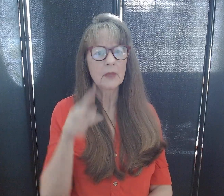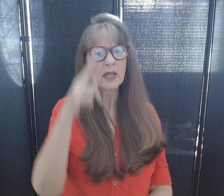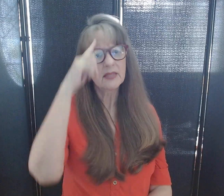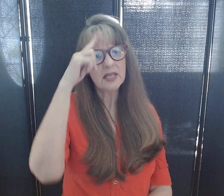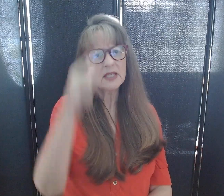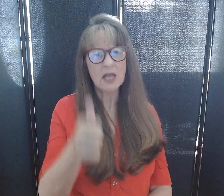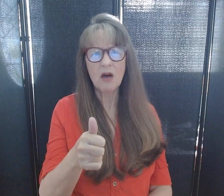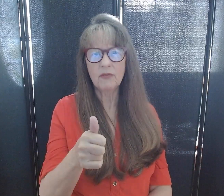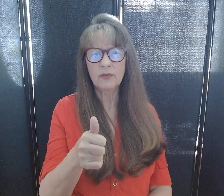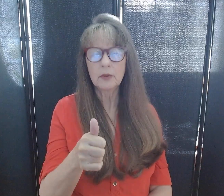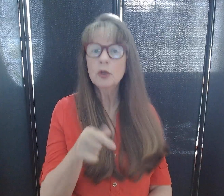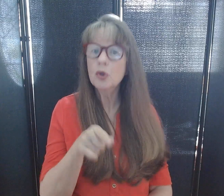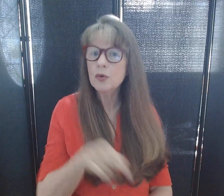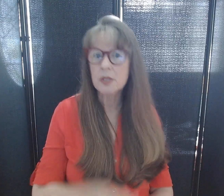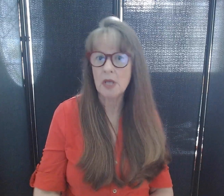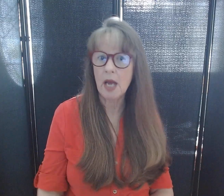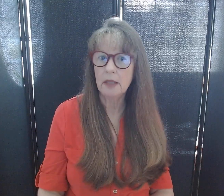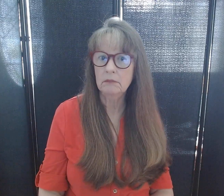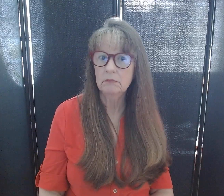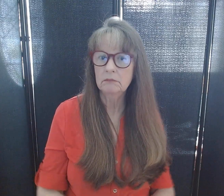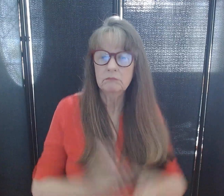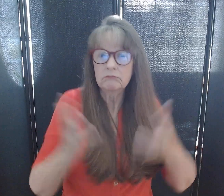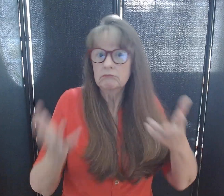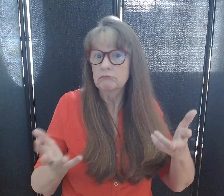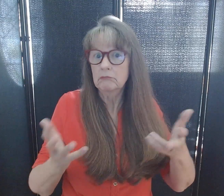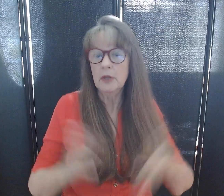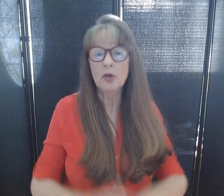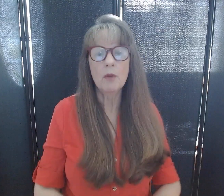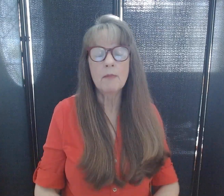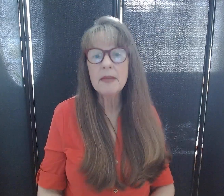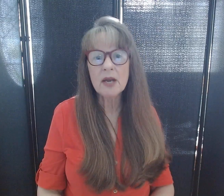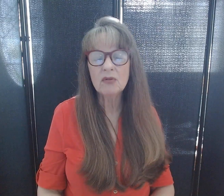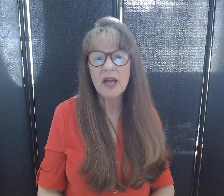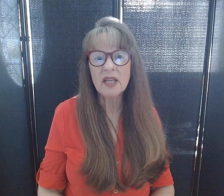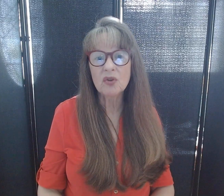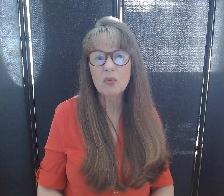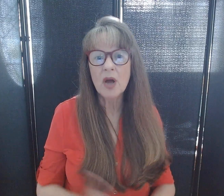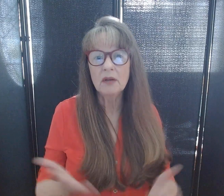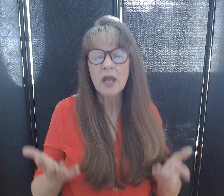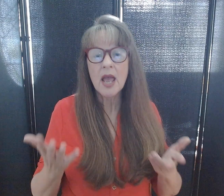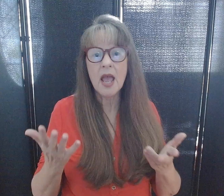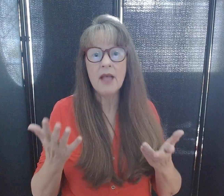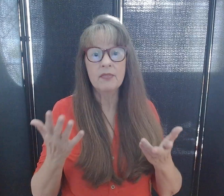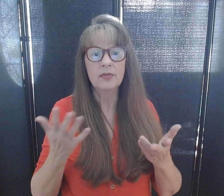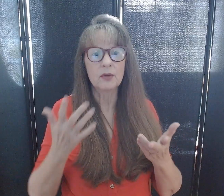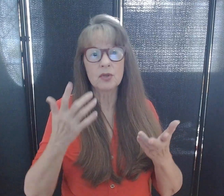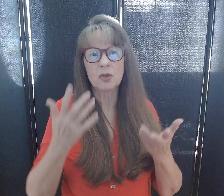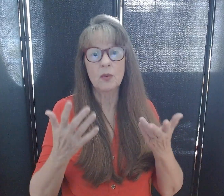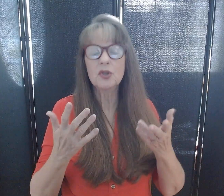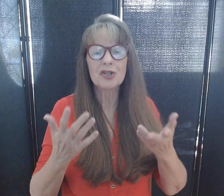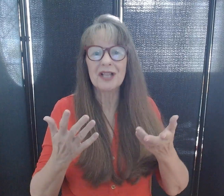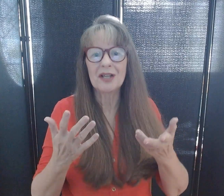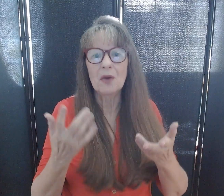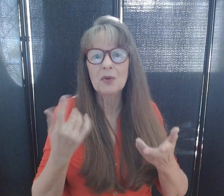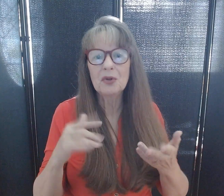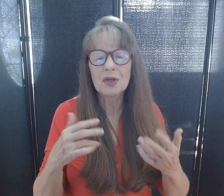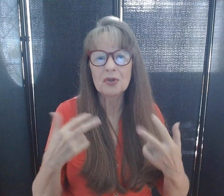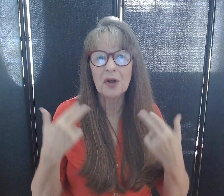think self. You decide. Maybe they don't like either one, and they're just going, just like when you get your hair